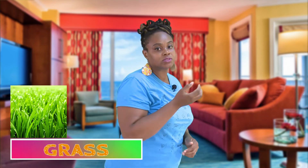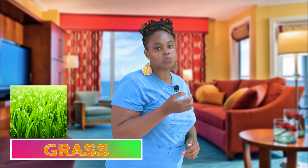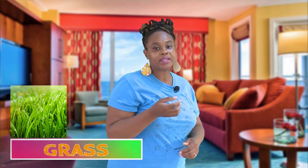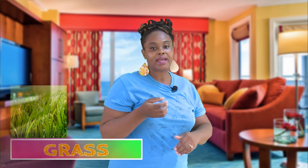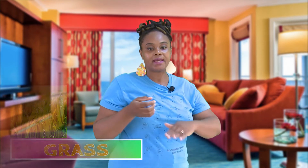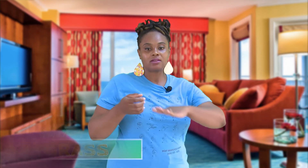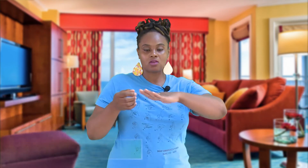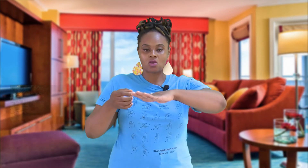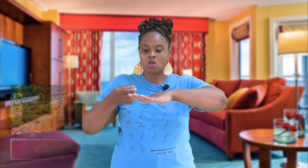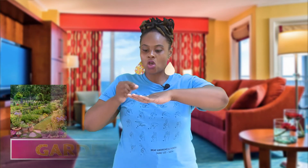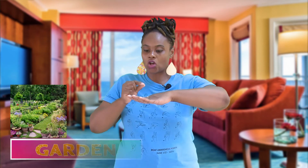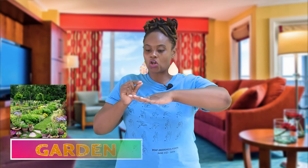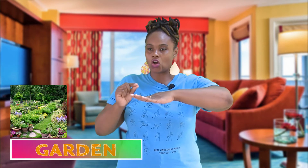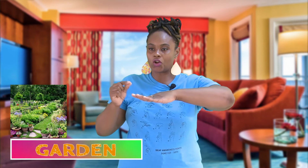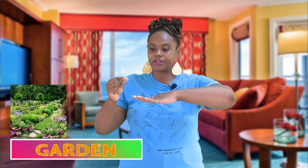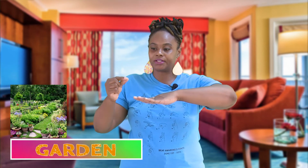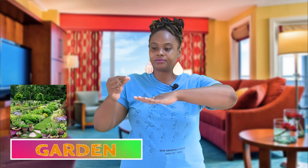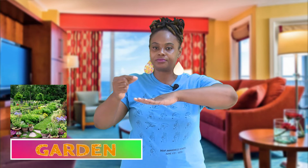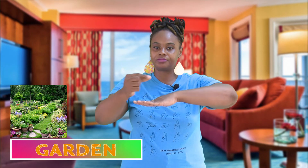So we had garden,